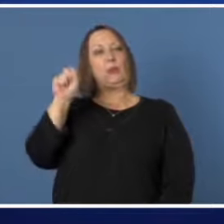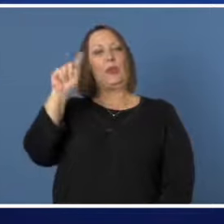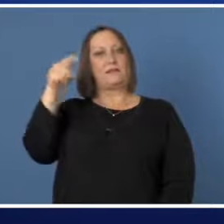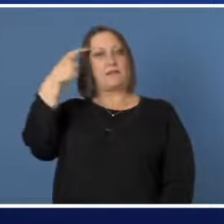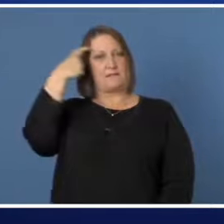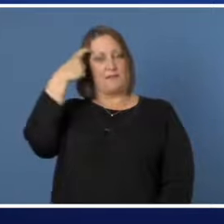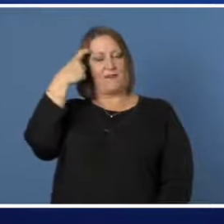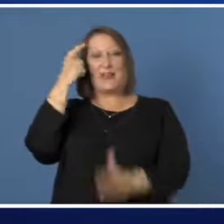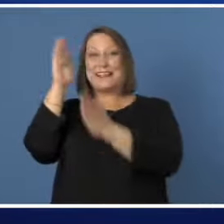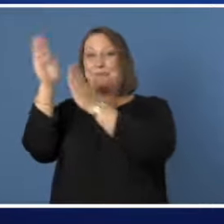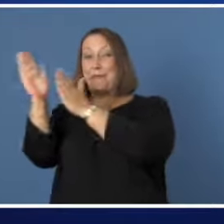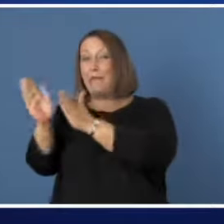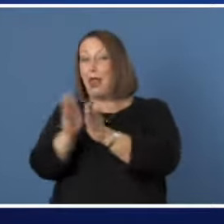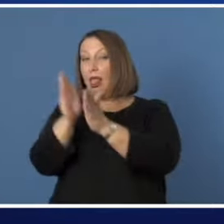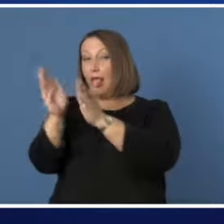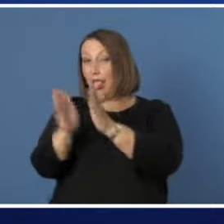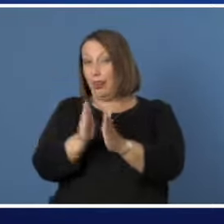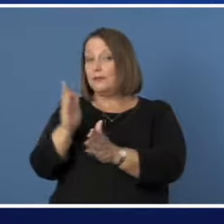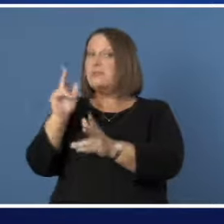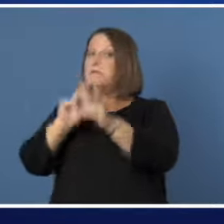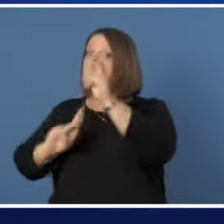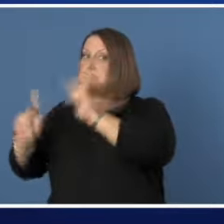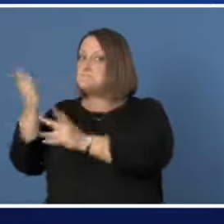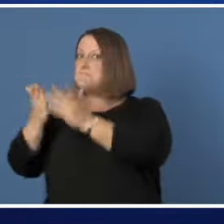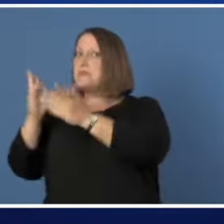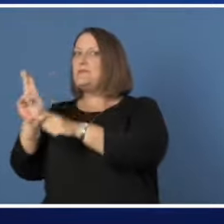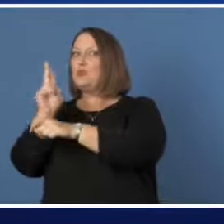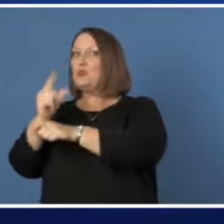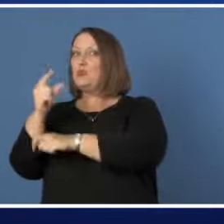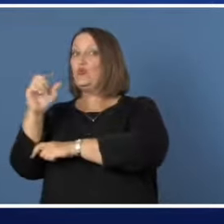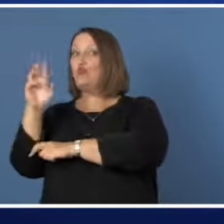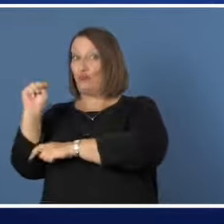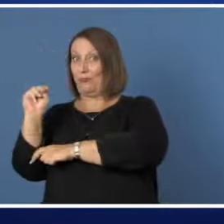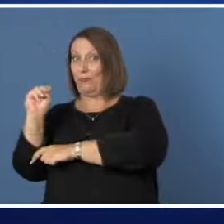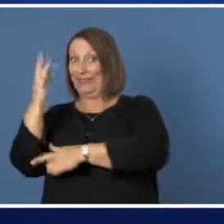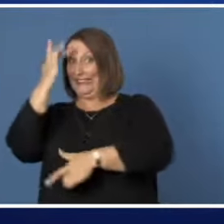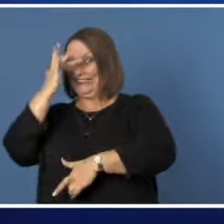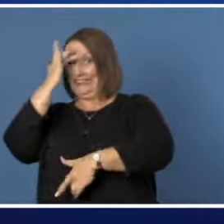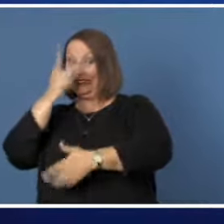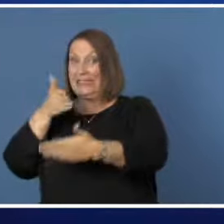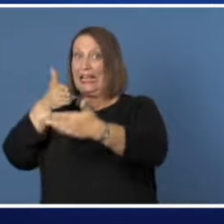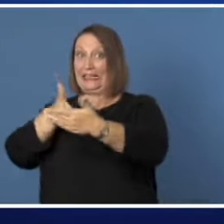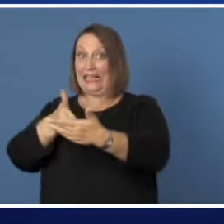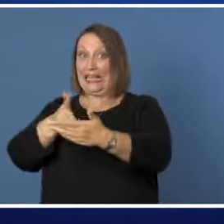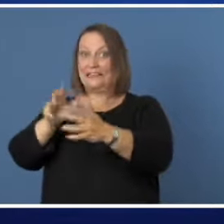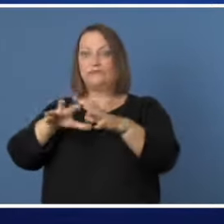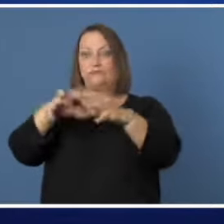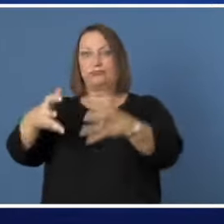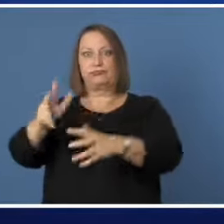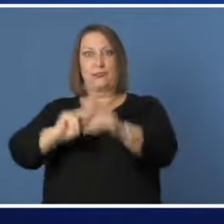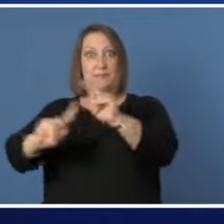The United States government has been planning for such attacks of bioterrorism.